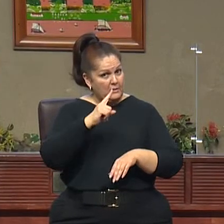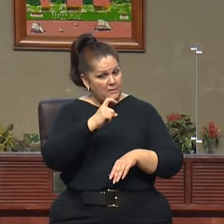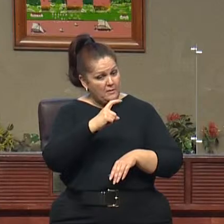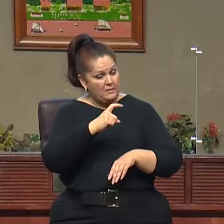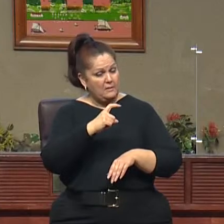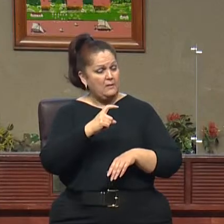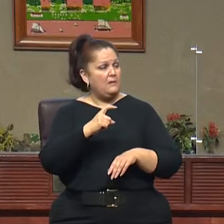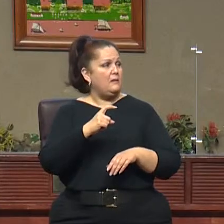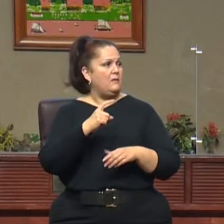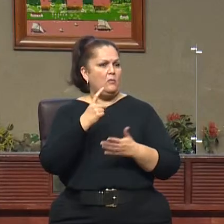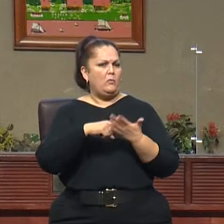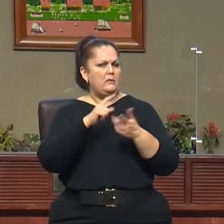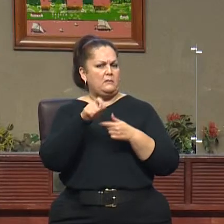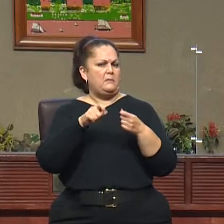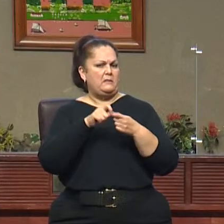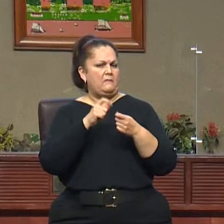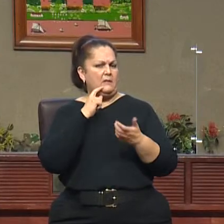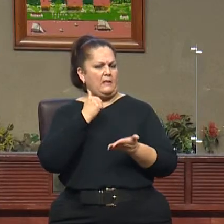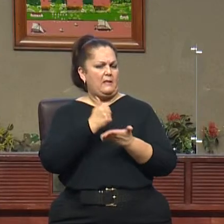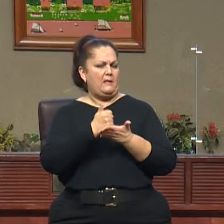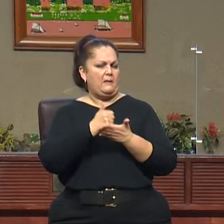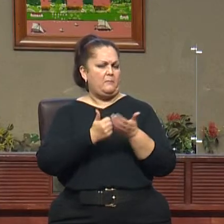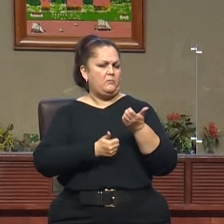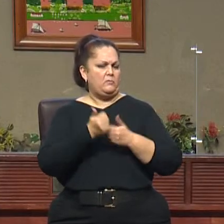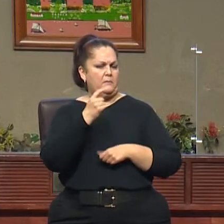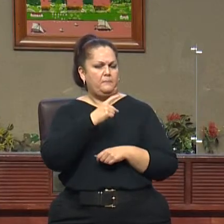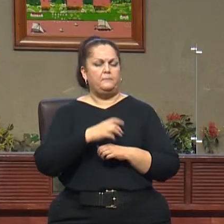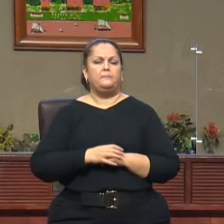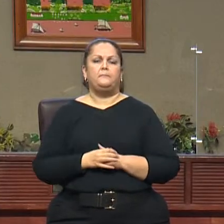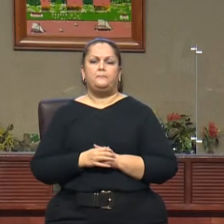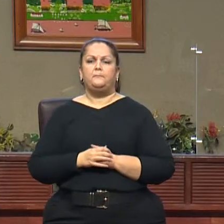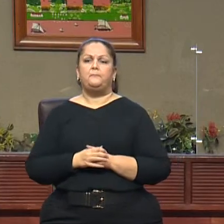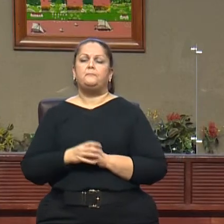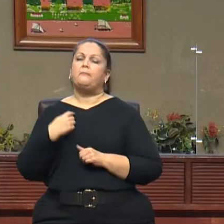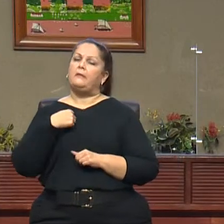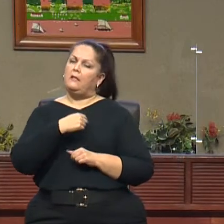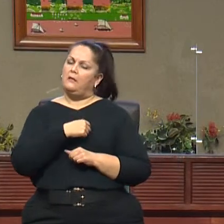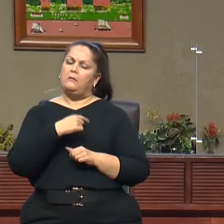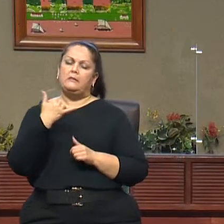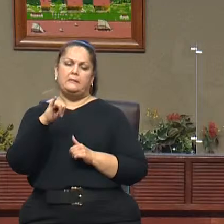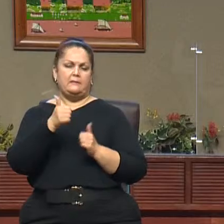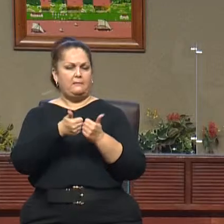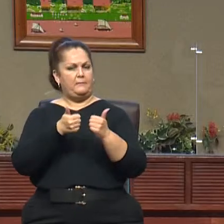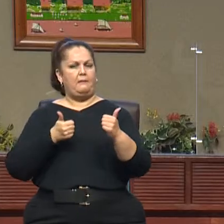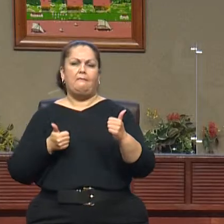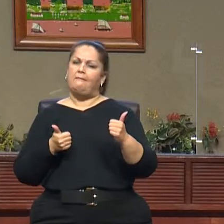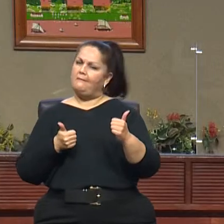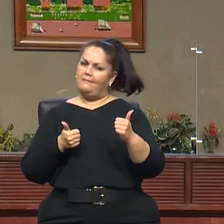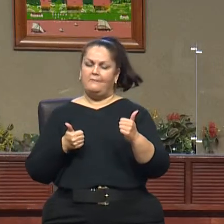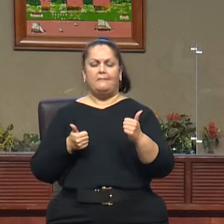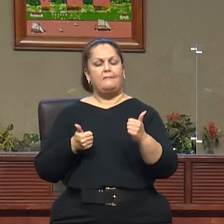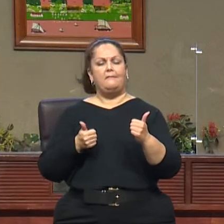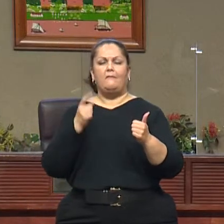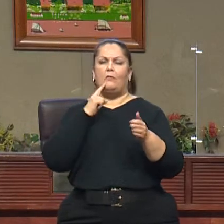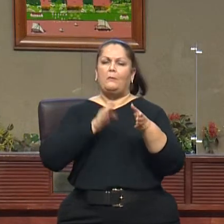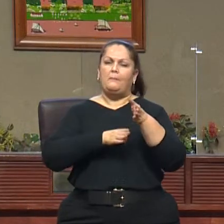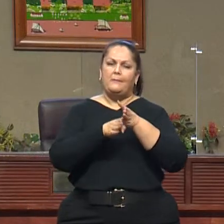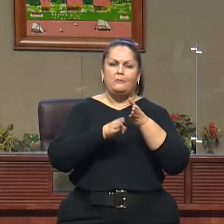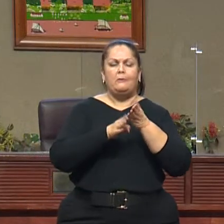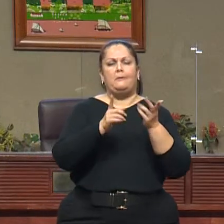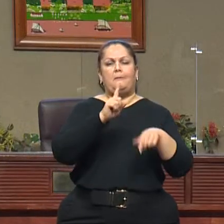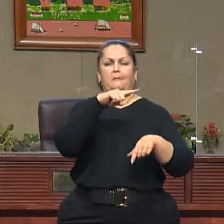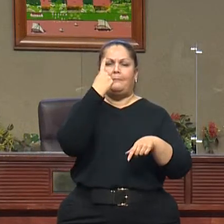in particular do you think that have helped the most? We're still lagging behind with vaccinations within